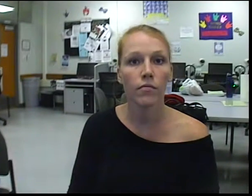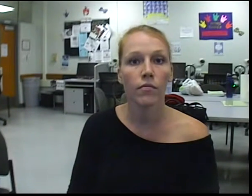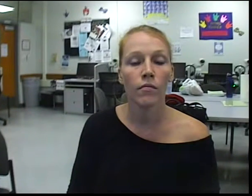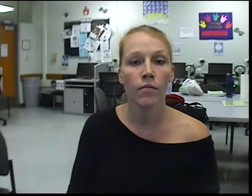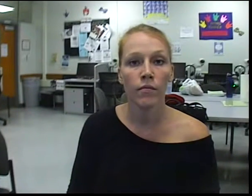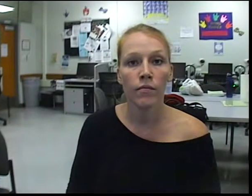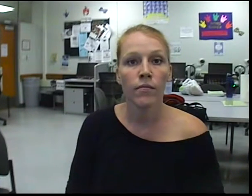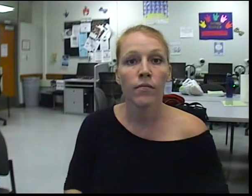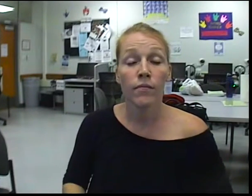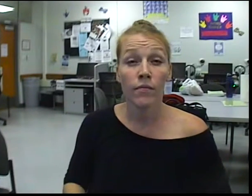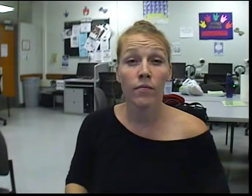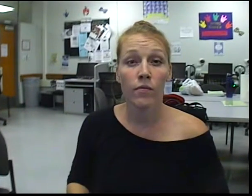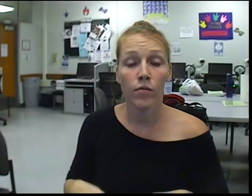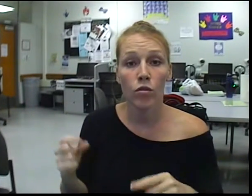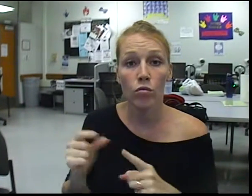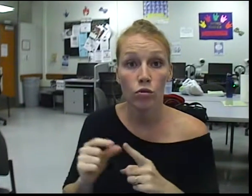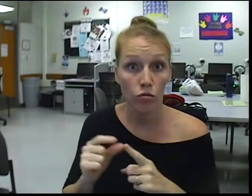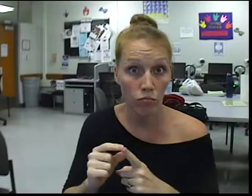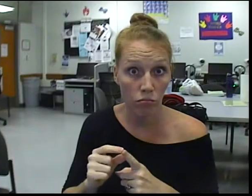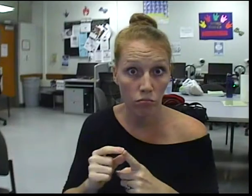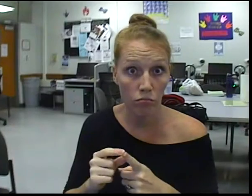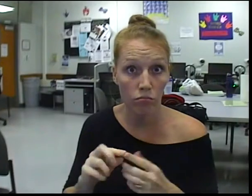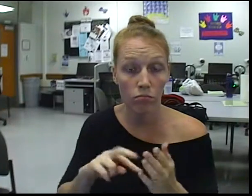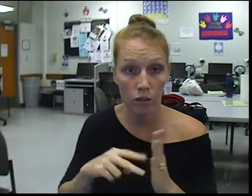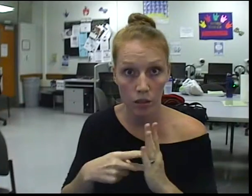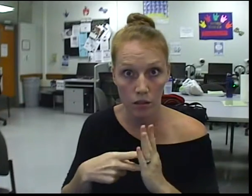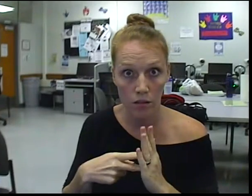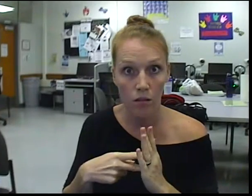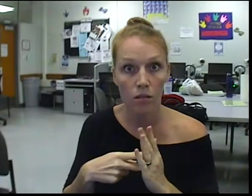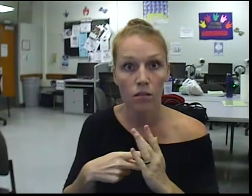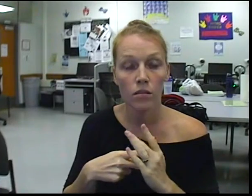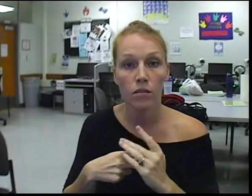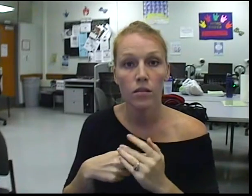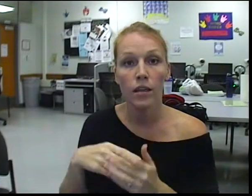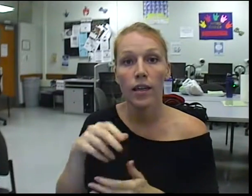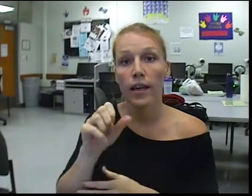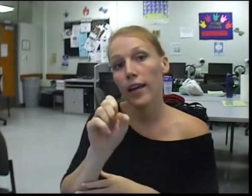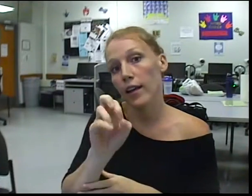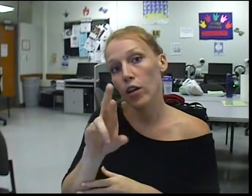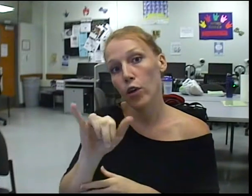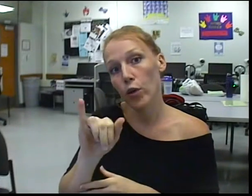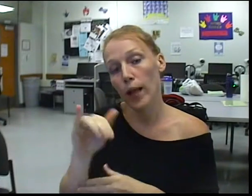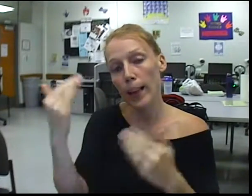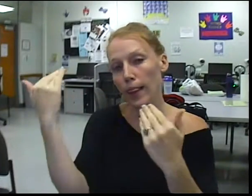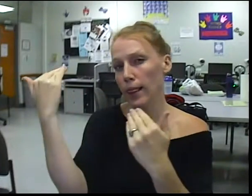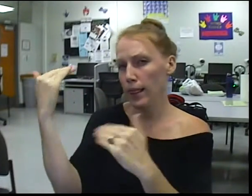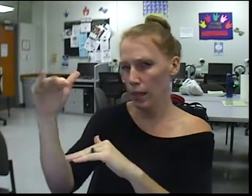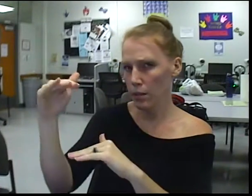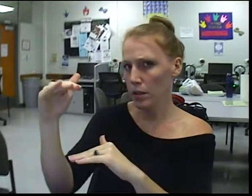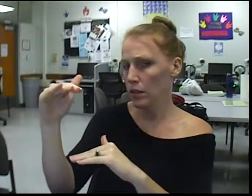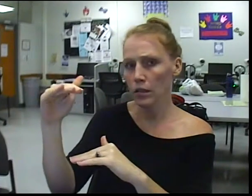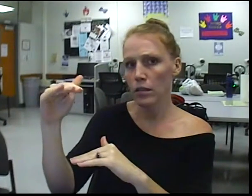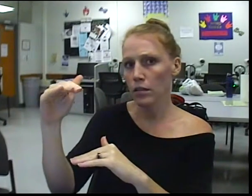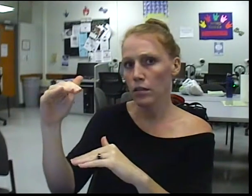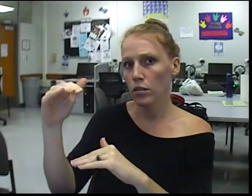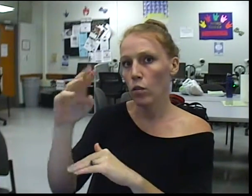Term used to describe the air when it is at the limit for the amount of water vapor that it can hold.